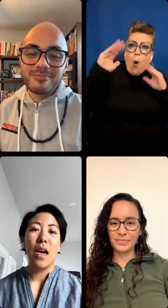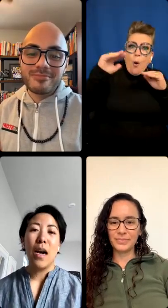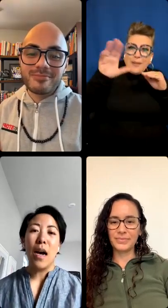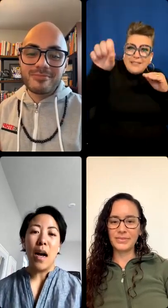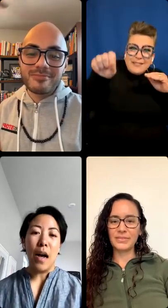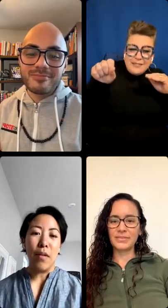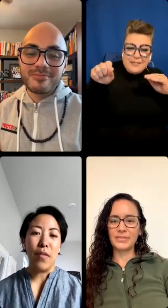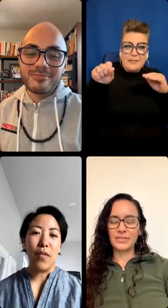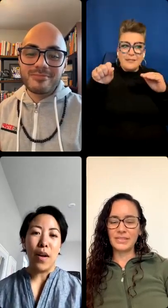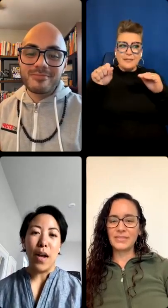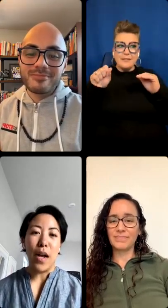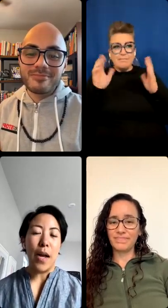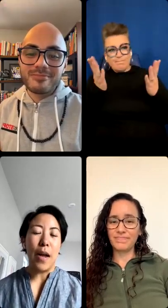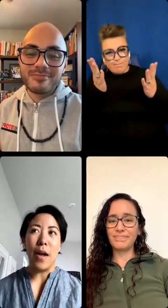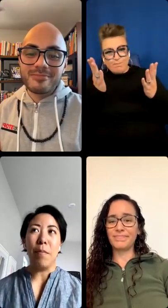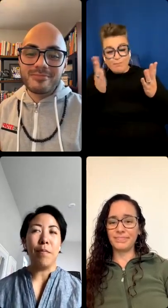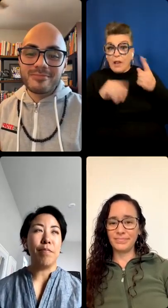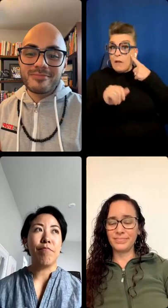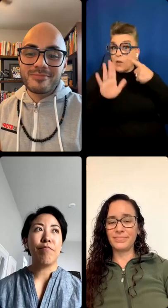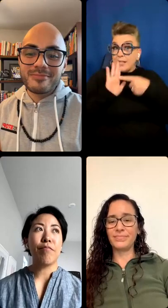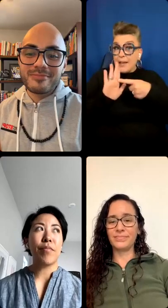awareness of